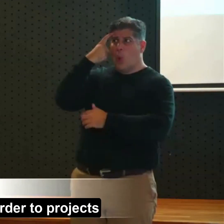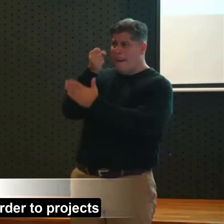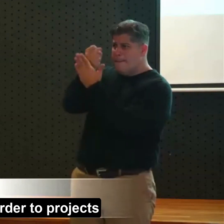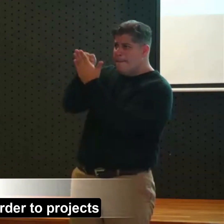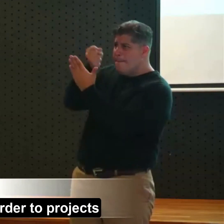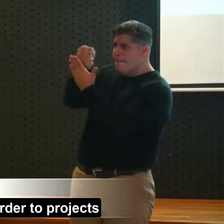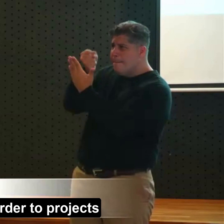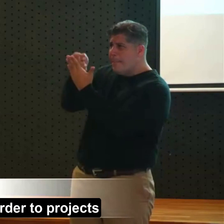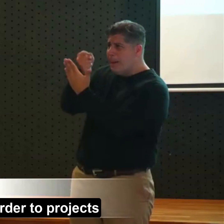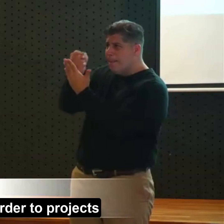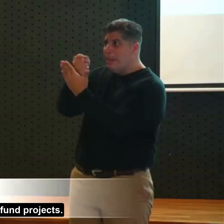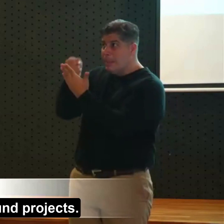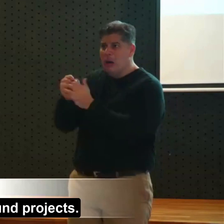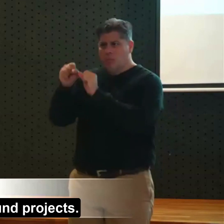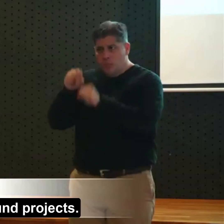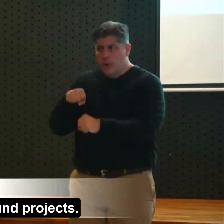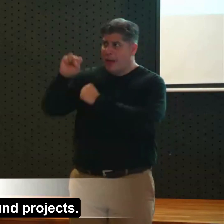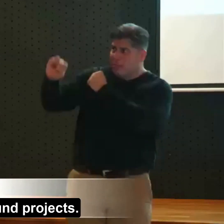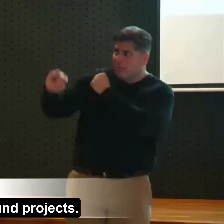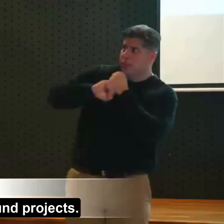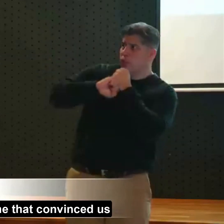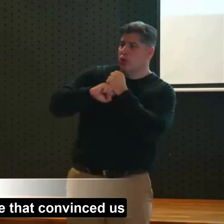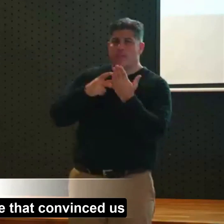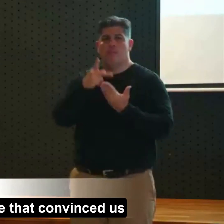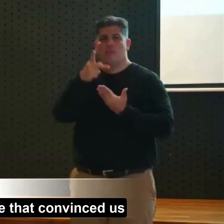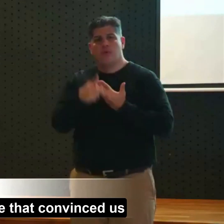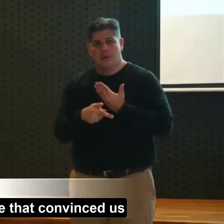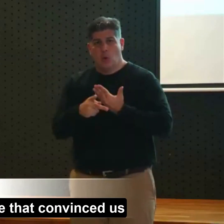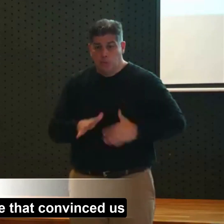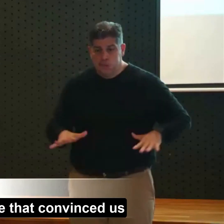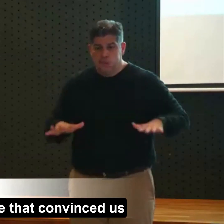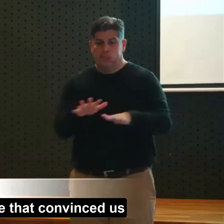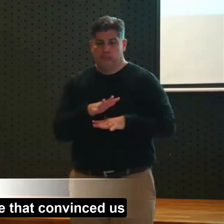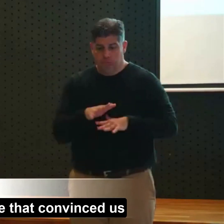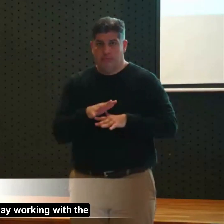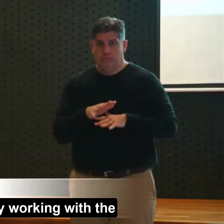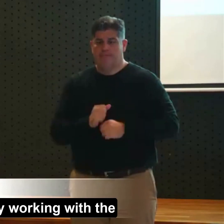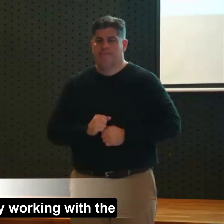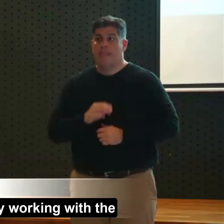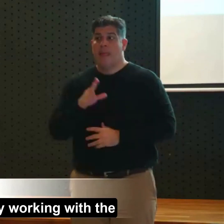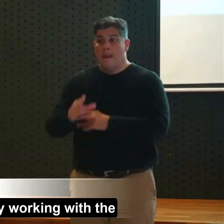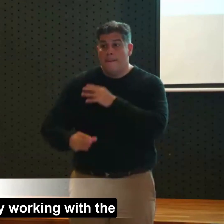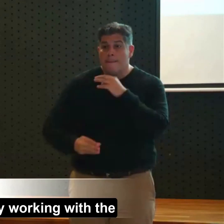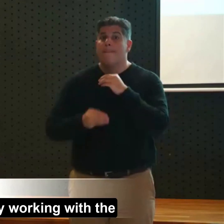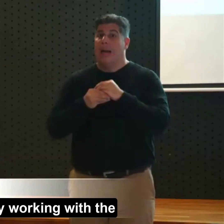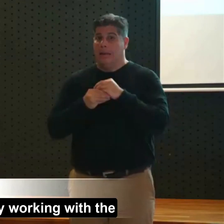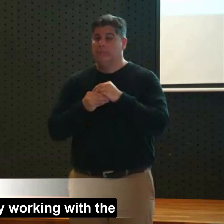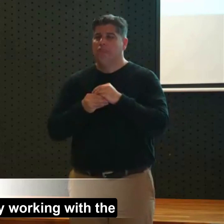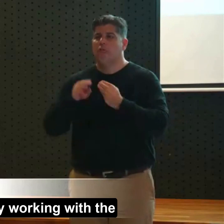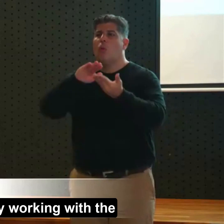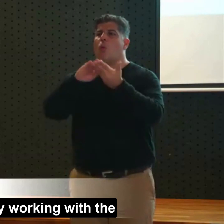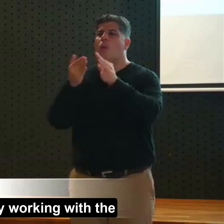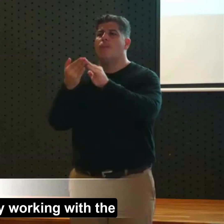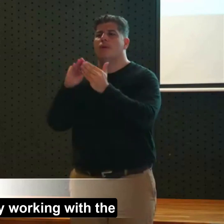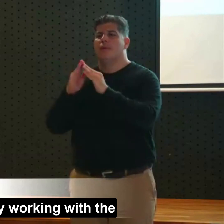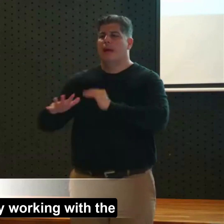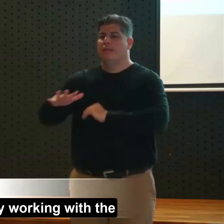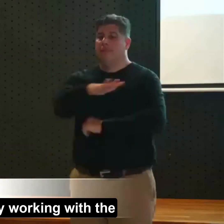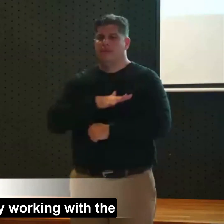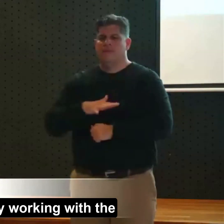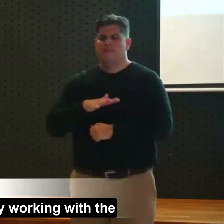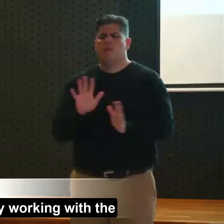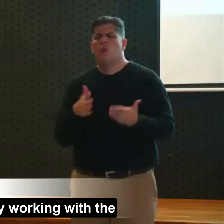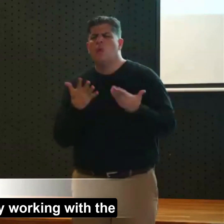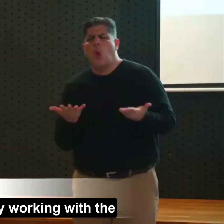in order to fund projects like the one that convinces here today, and